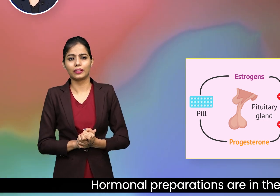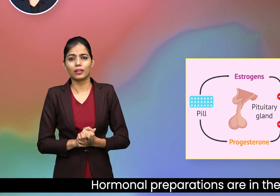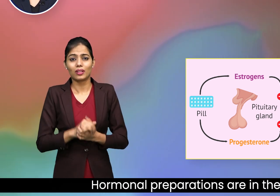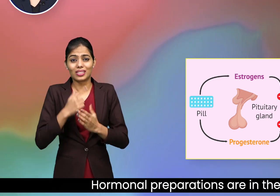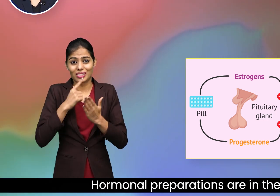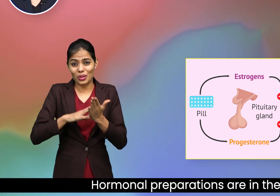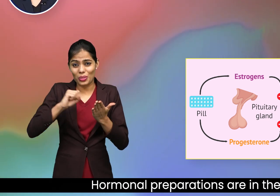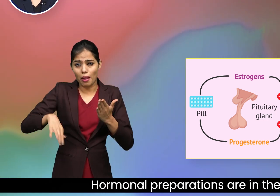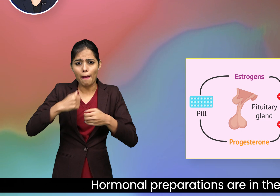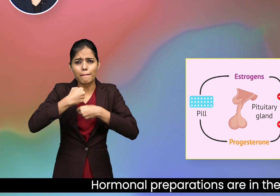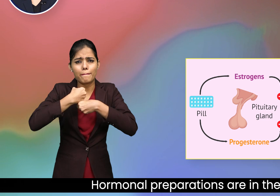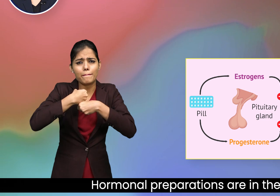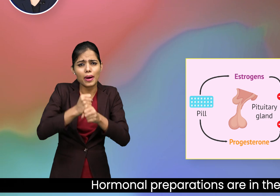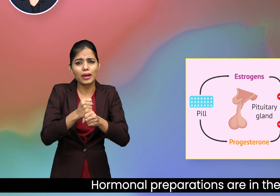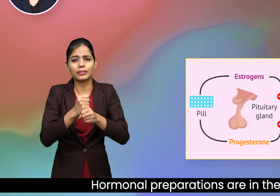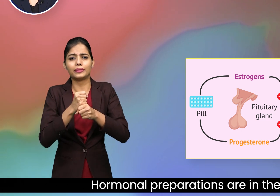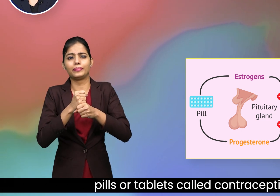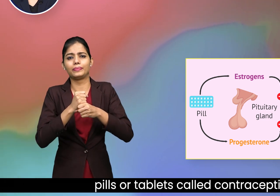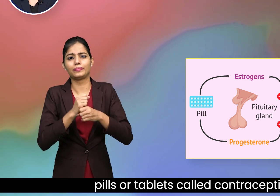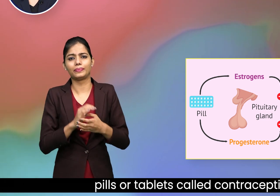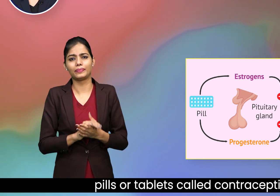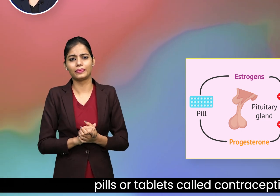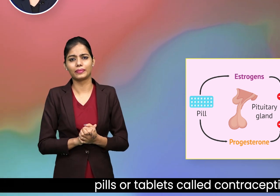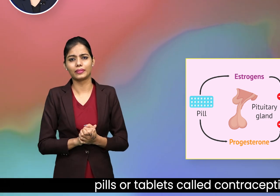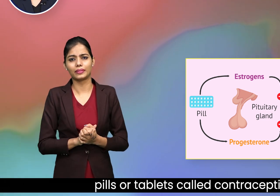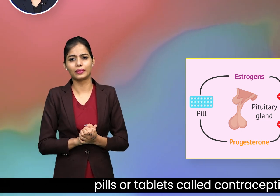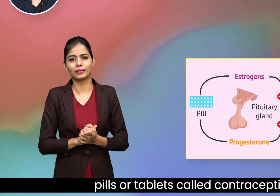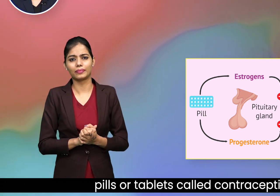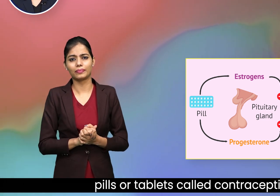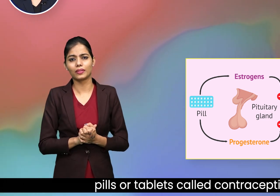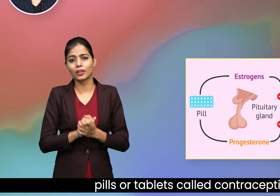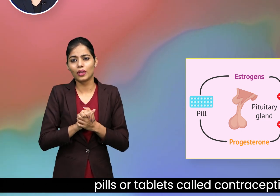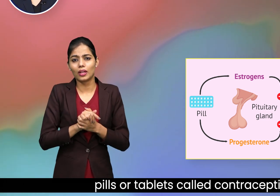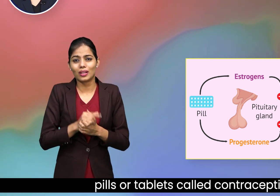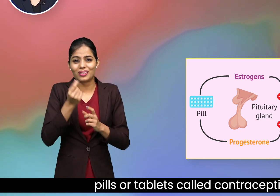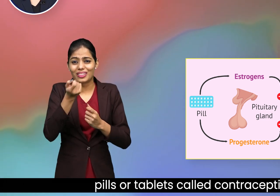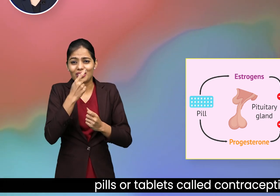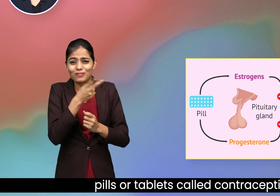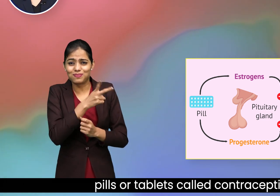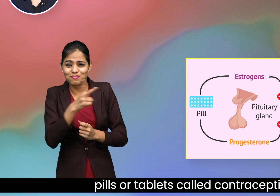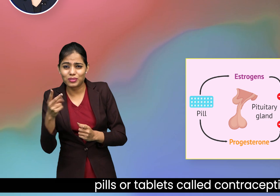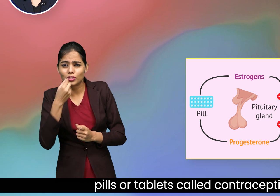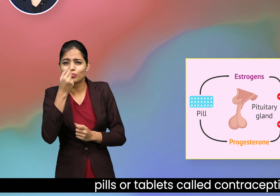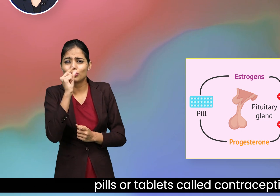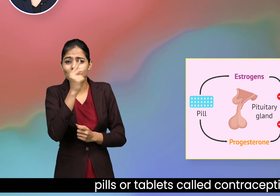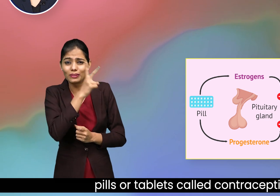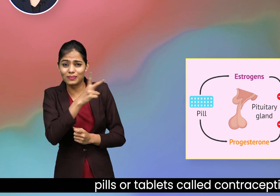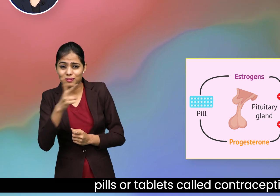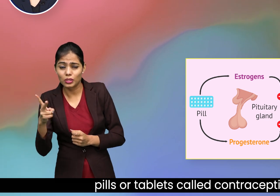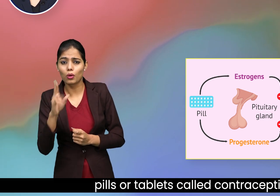Hormonal preparation are in the form of pills or tablets called